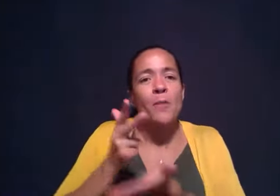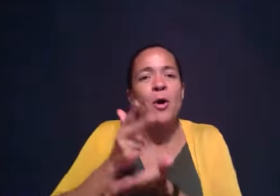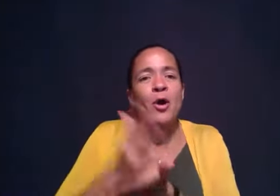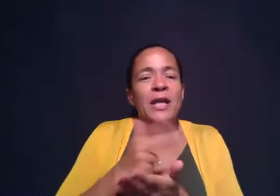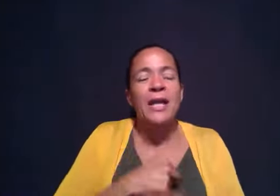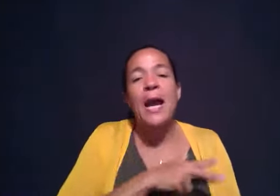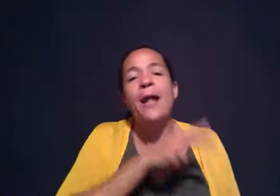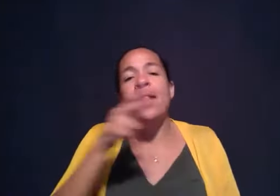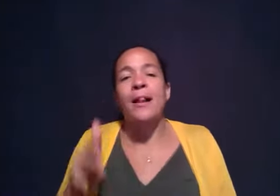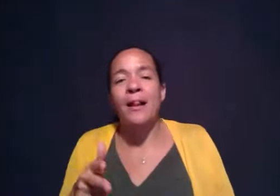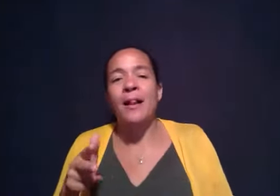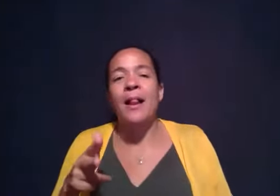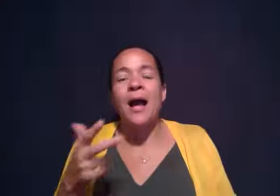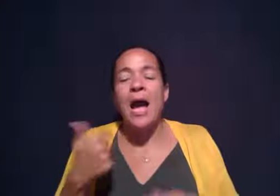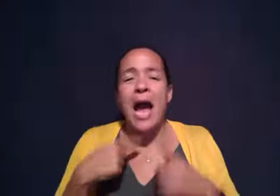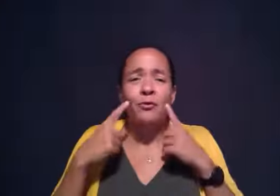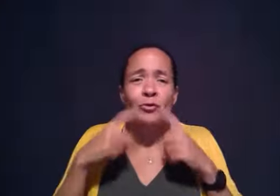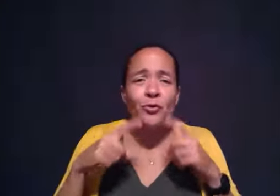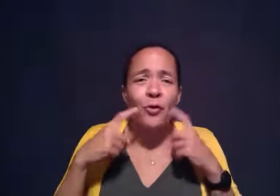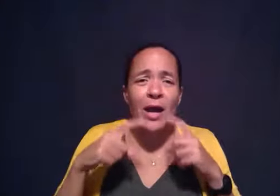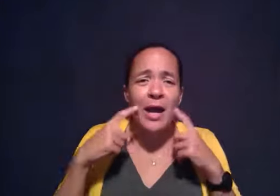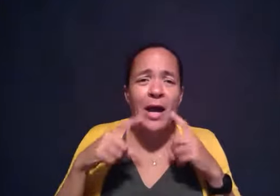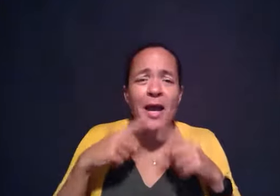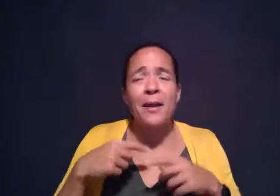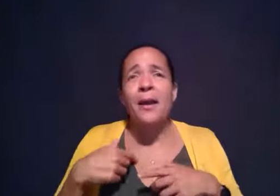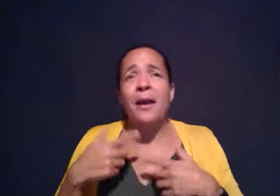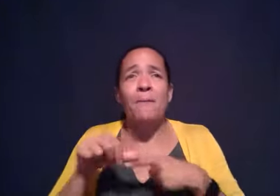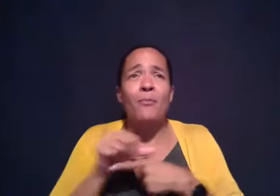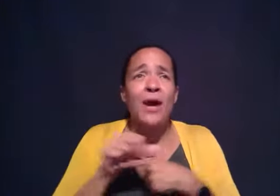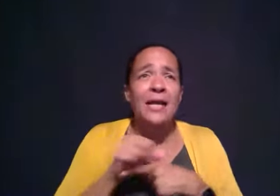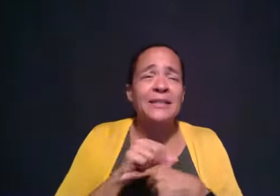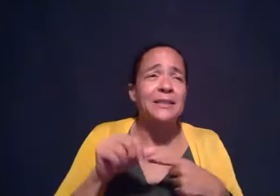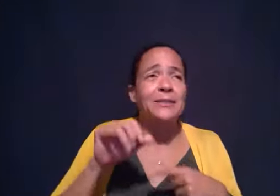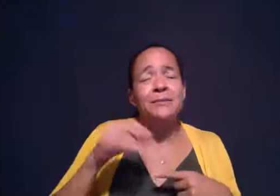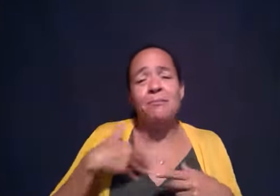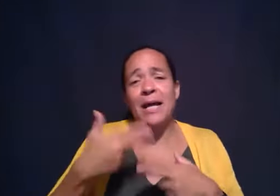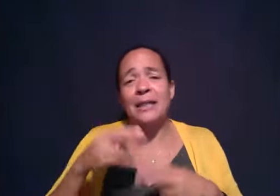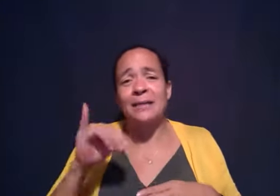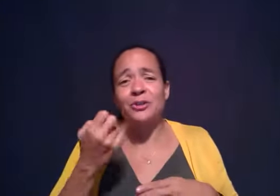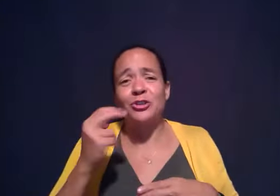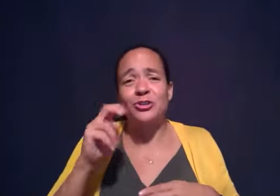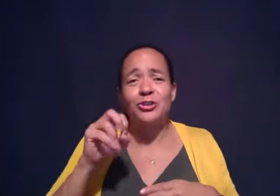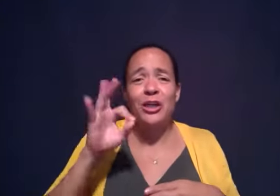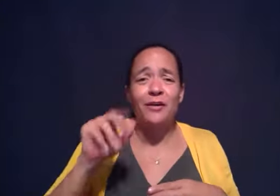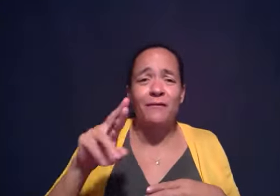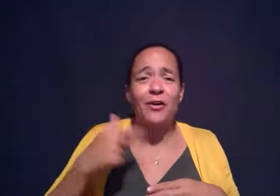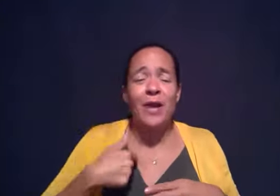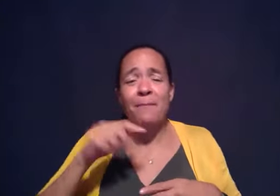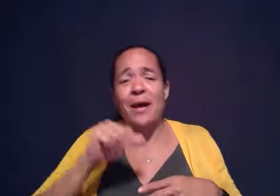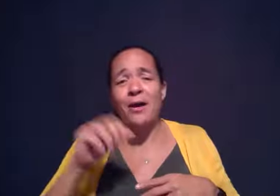name is Jennifer and I'm an alcoholic, you know, just awful, just blubbering. And I would just sit there and think about,